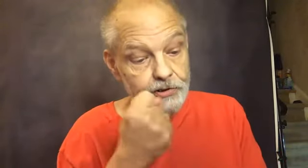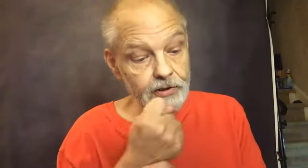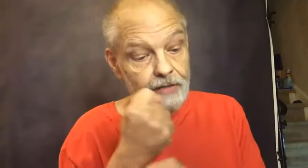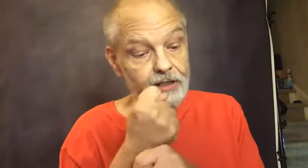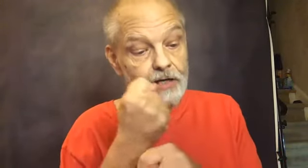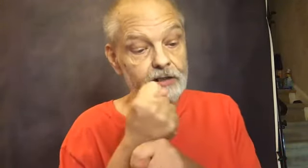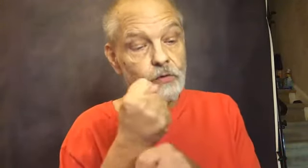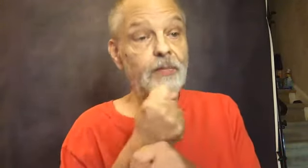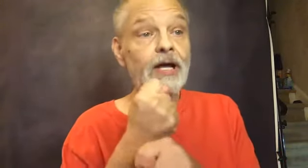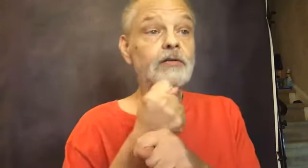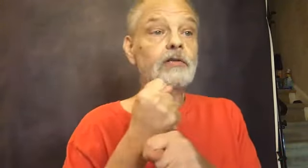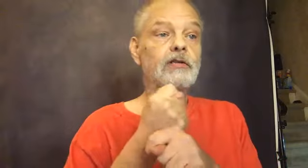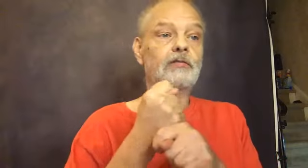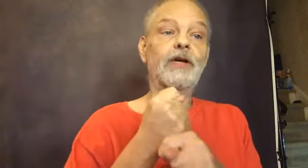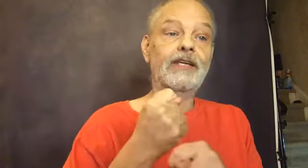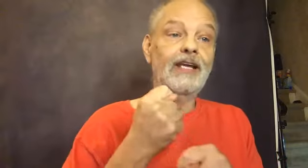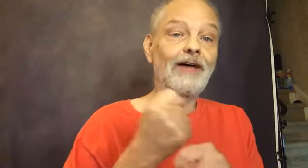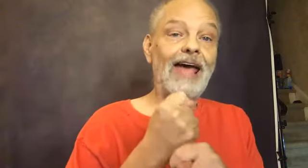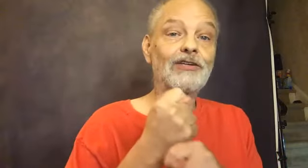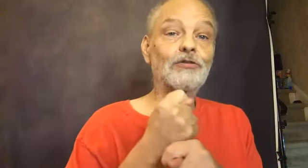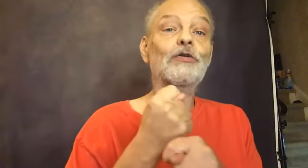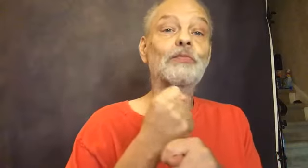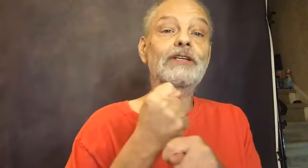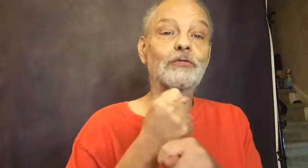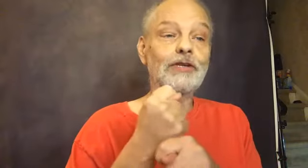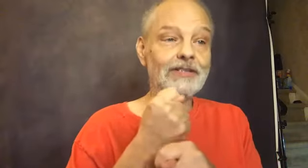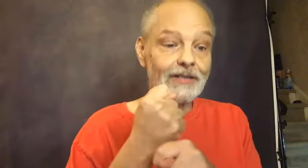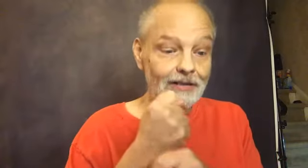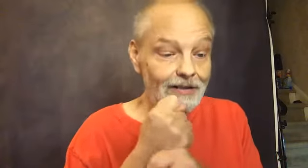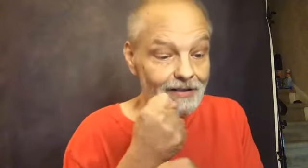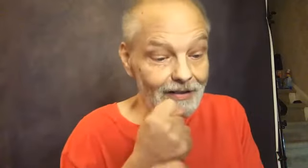Trigonometry, I've never had to worry about it, but if I had to, it would be done with a T.